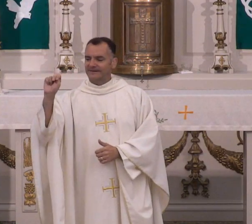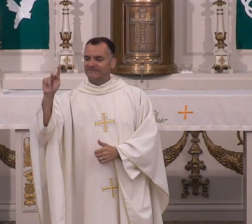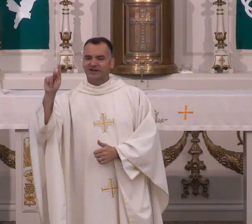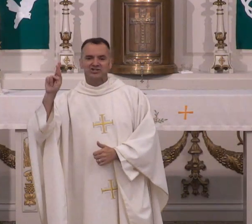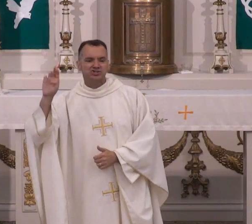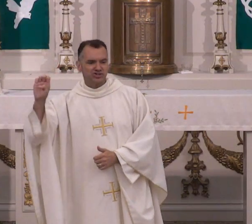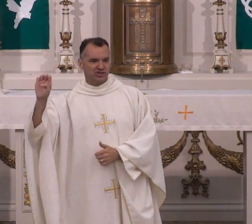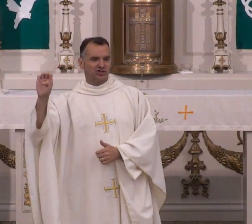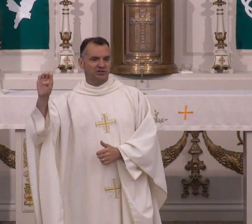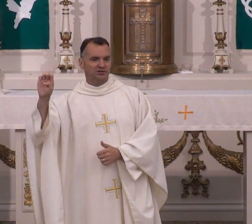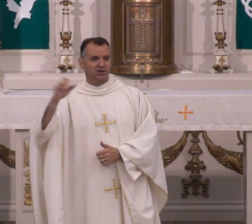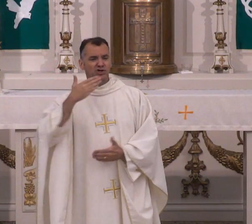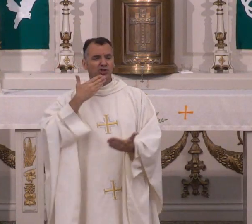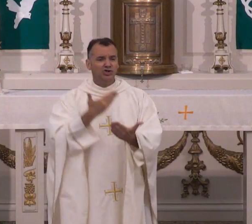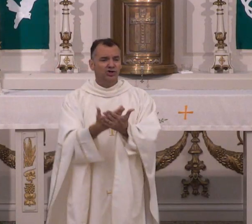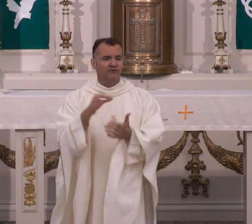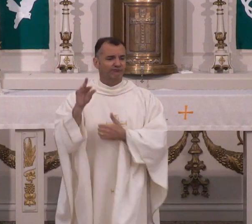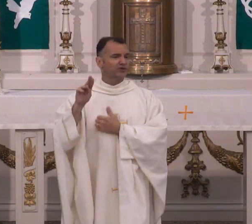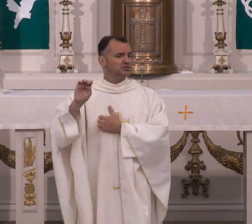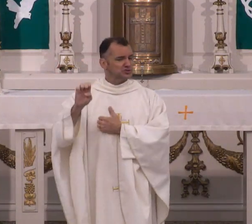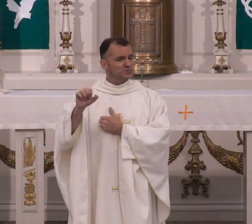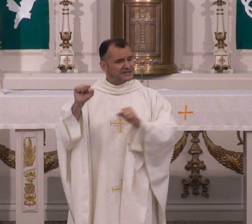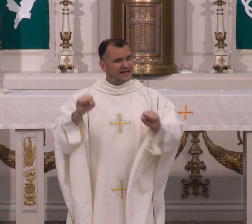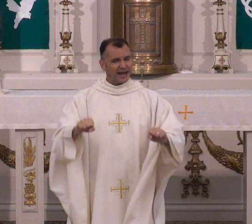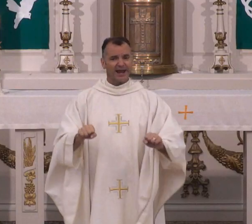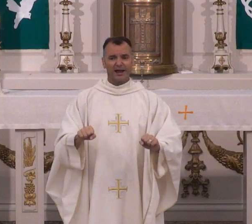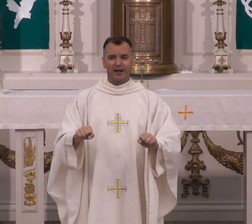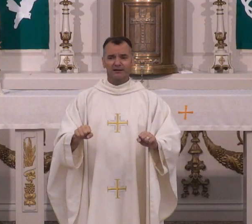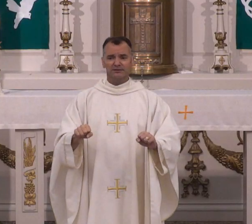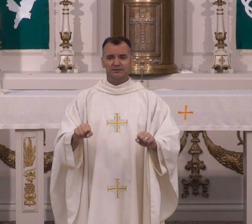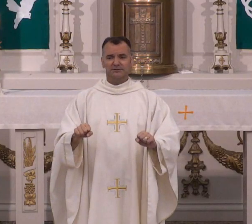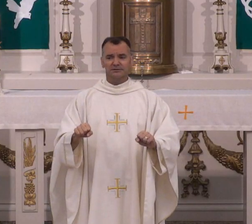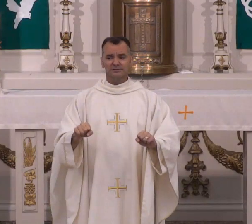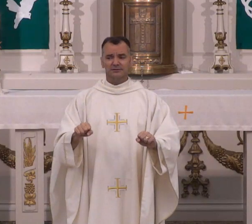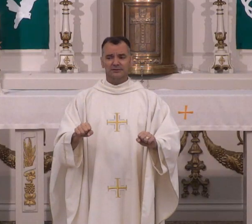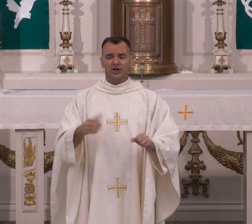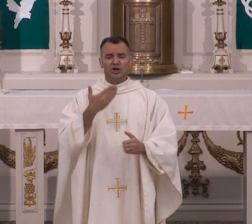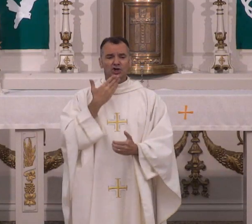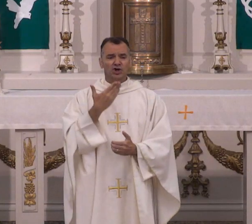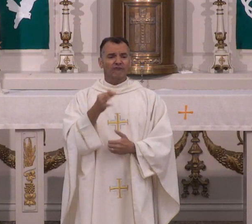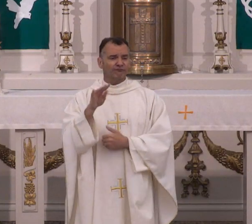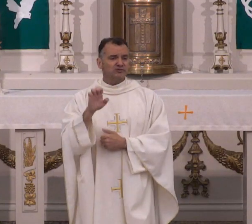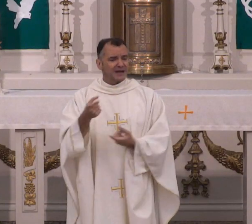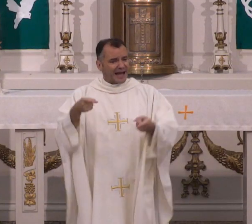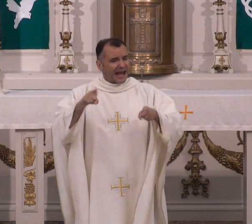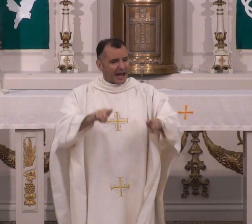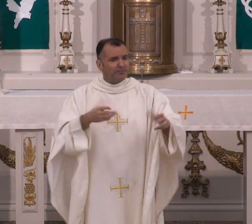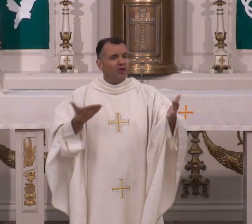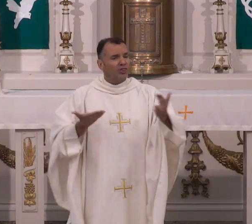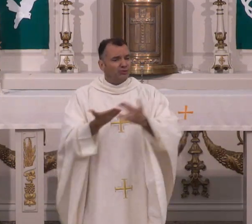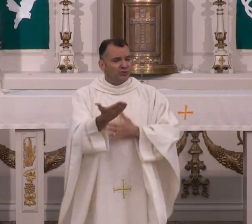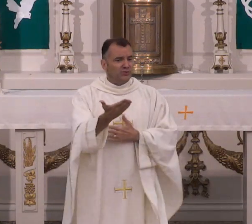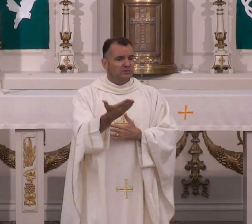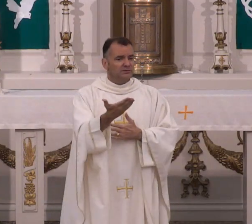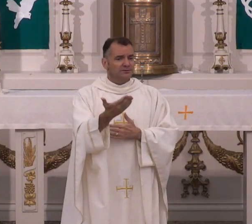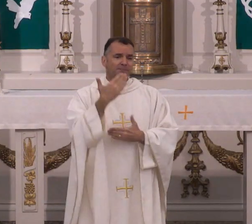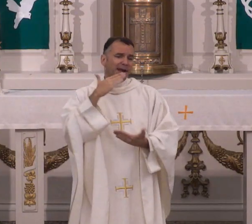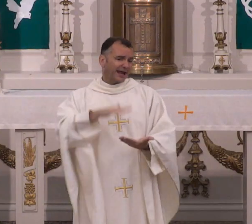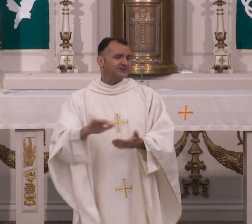People are looking for that Bonaventure in their lives. And those